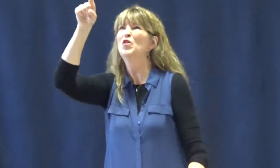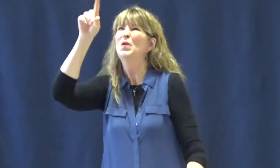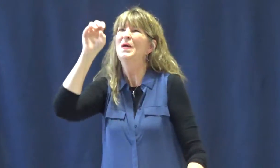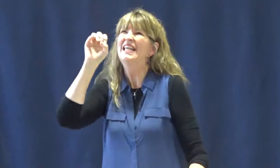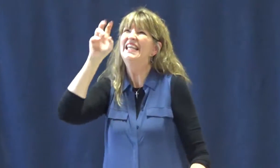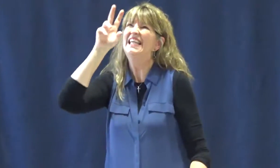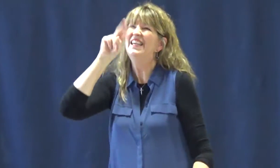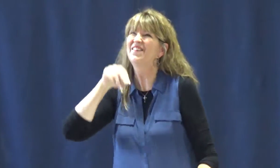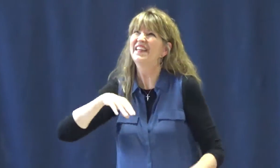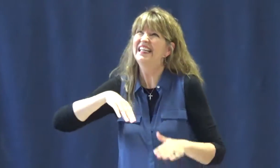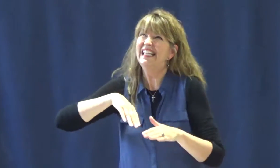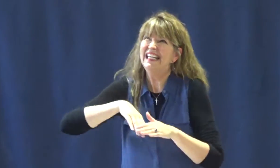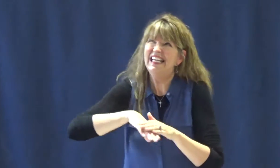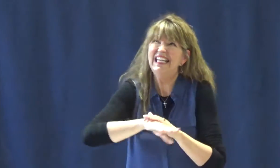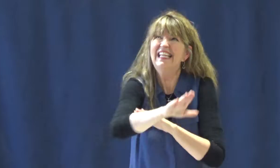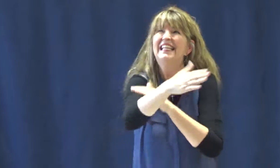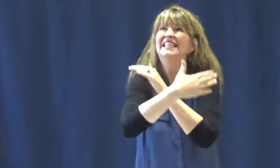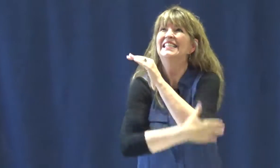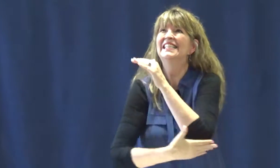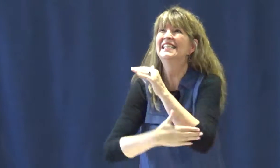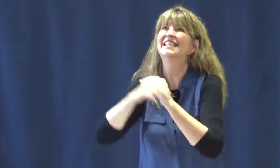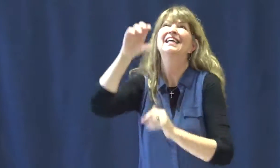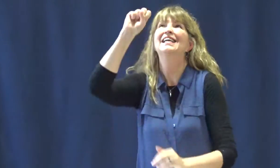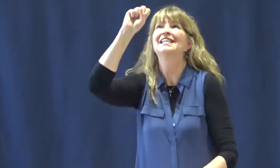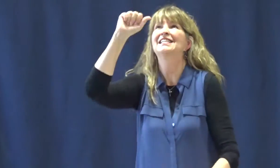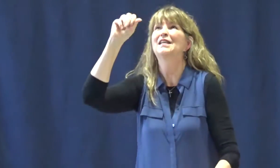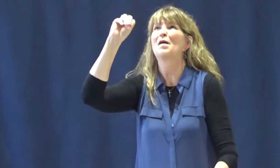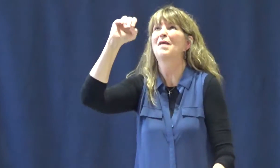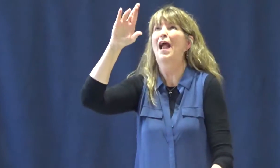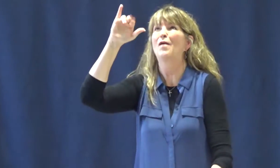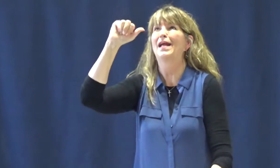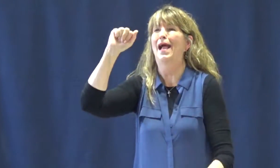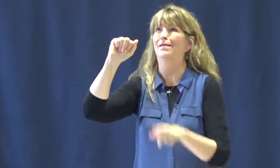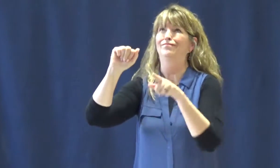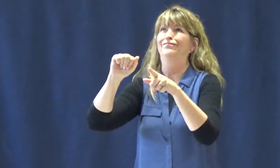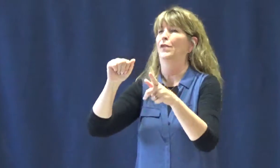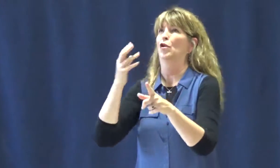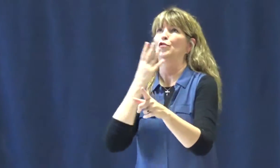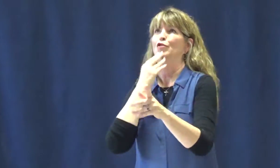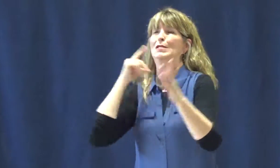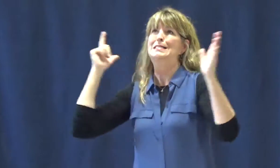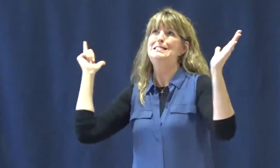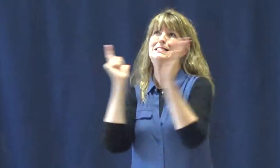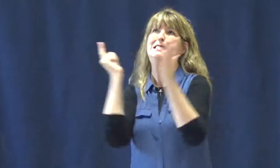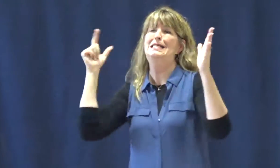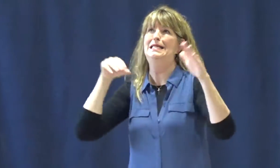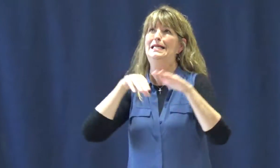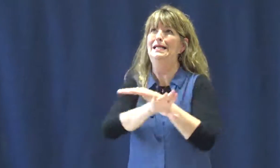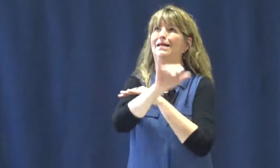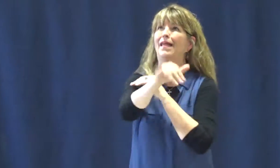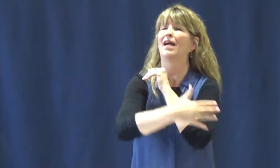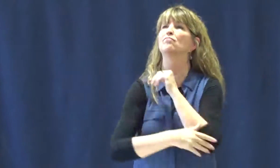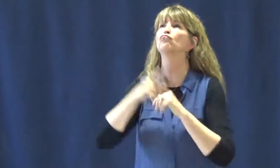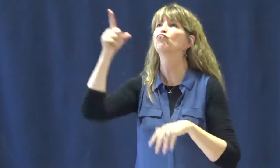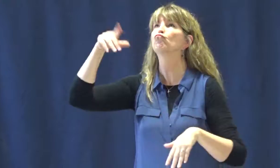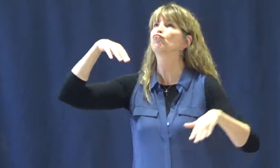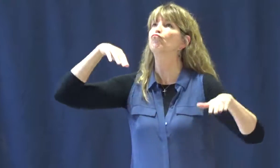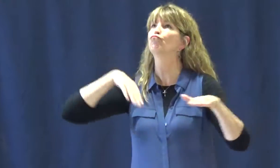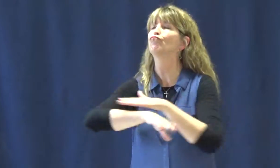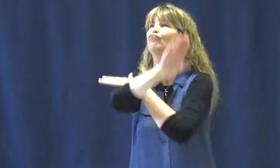everyone, everywhere. You even went into Samaria, where Jews were forbidden to go into